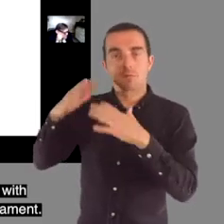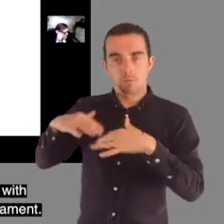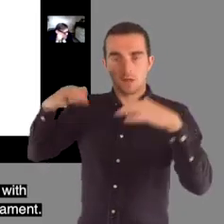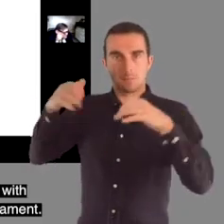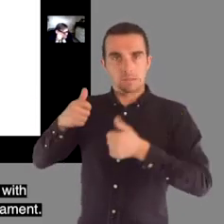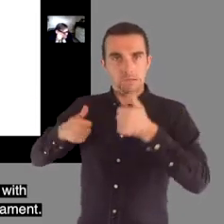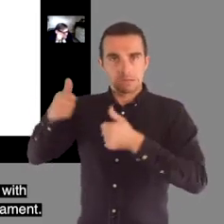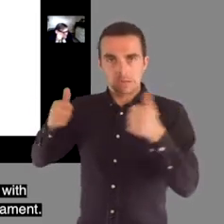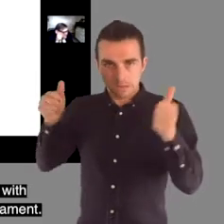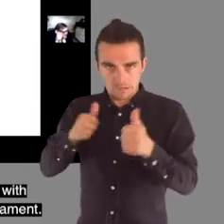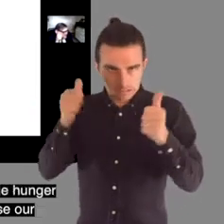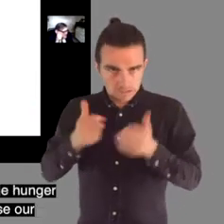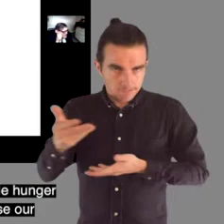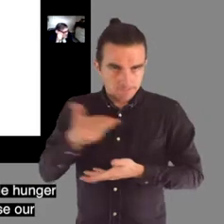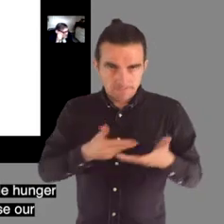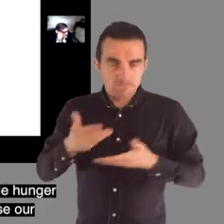members of parliament.